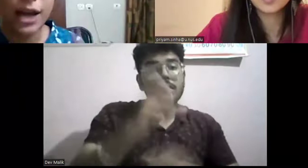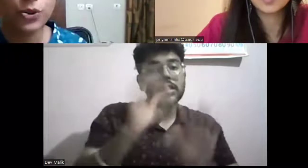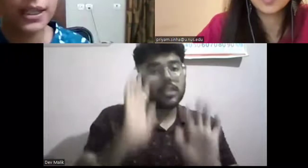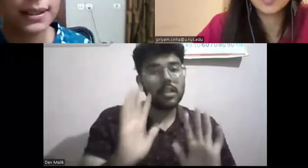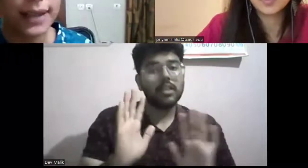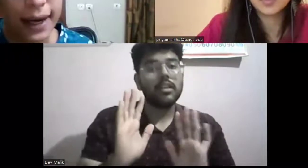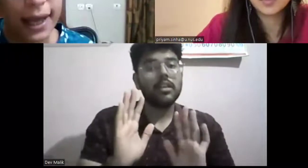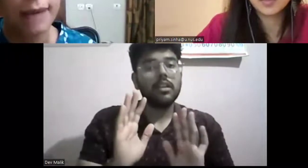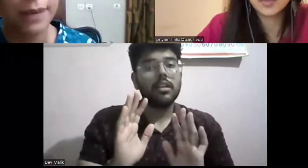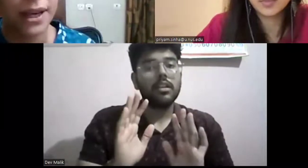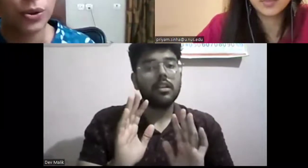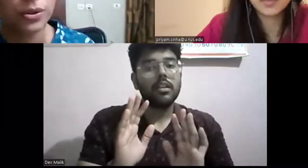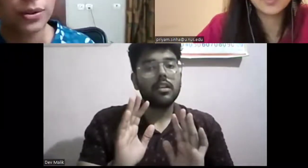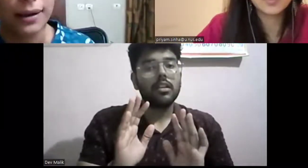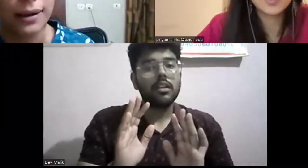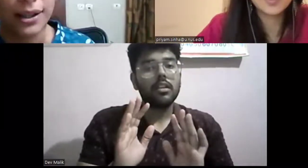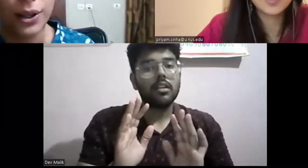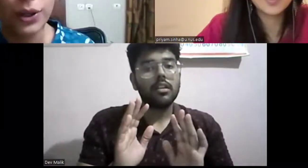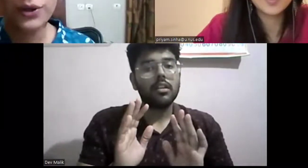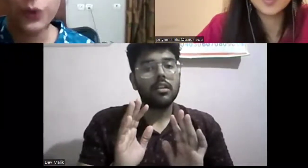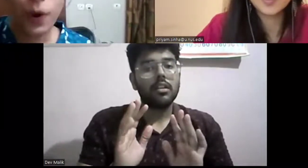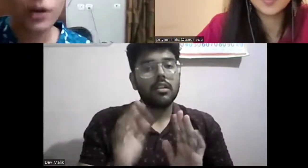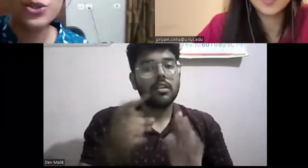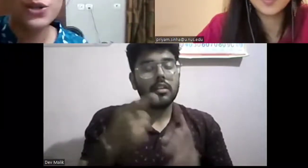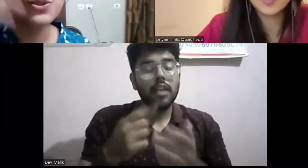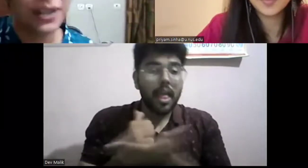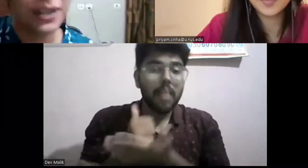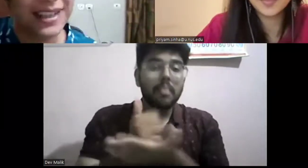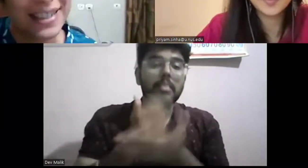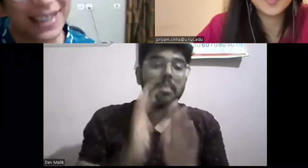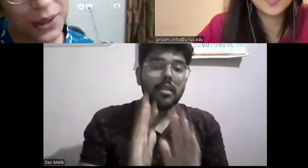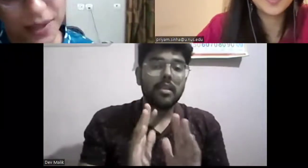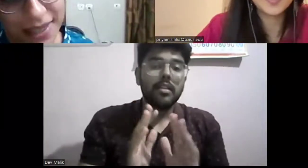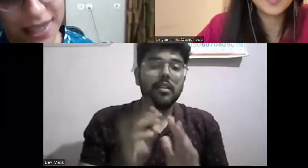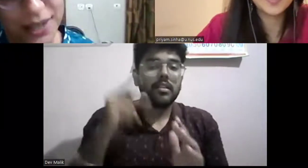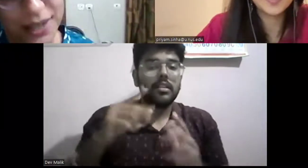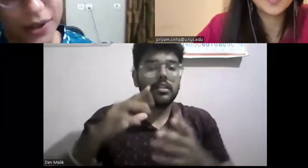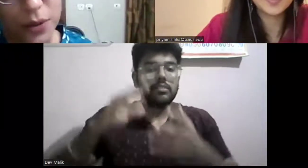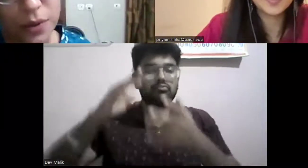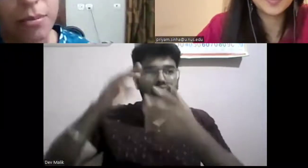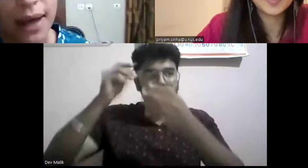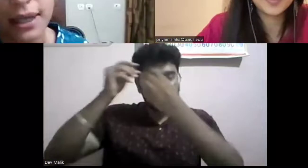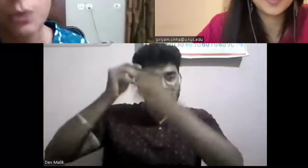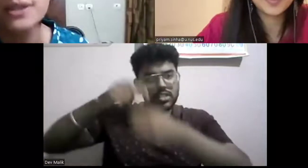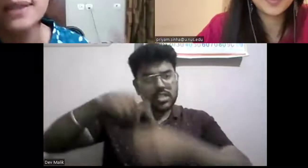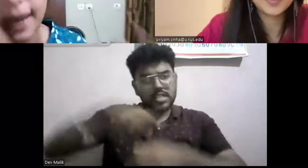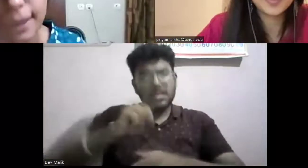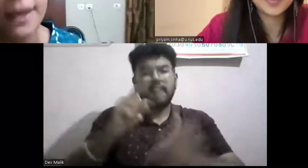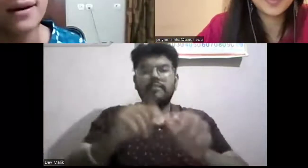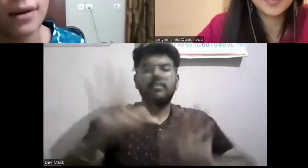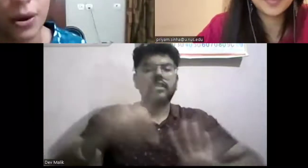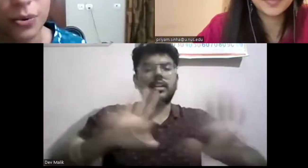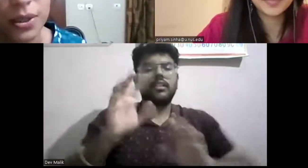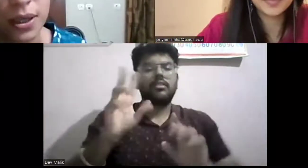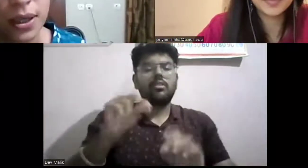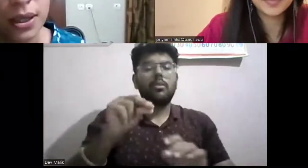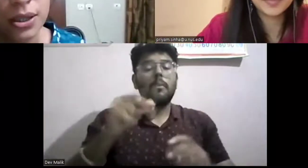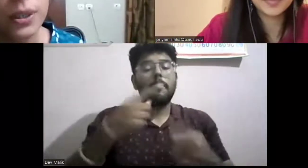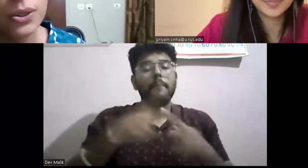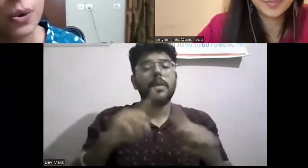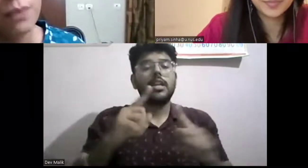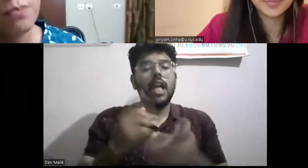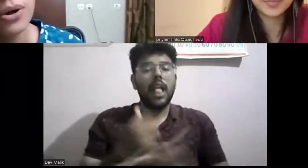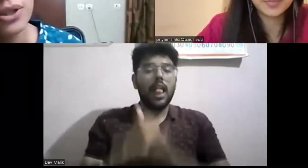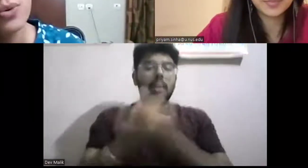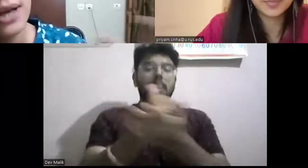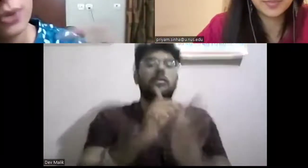Malini was actually there helping out Kalki. She was not creating those scenes on her own. Malini was helping her out. So